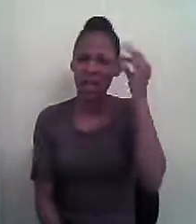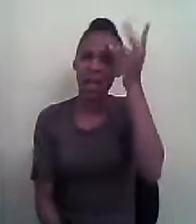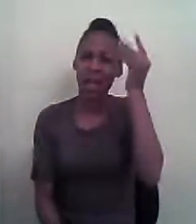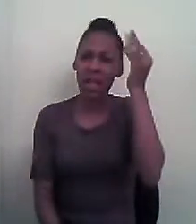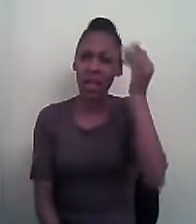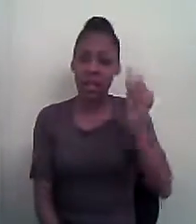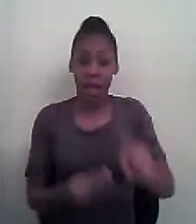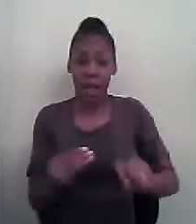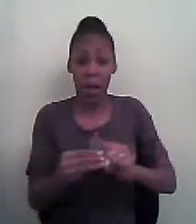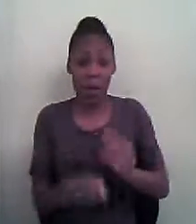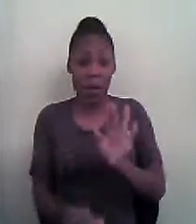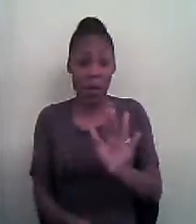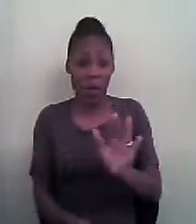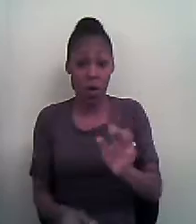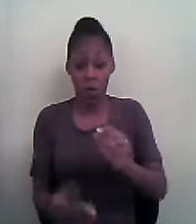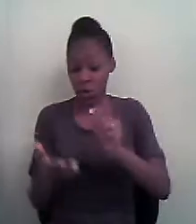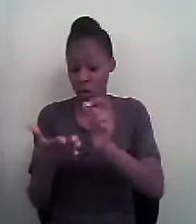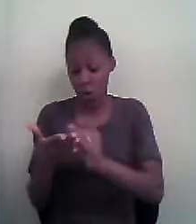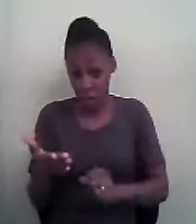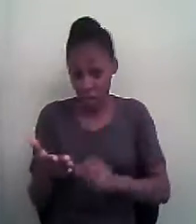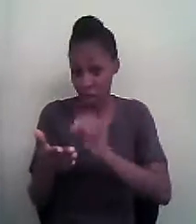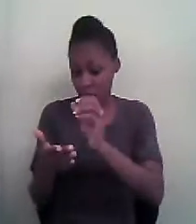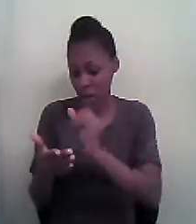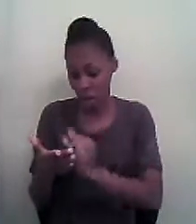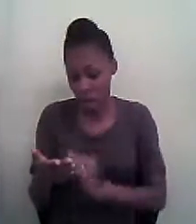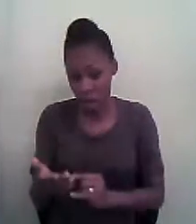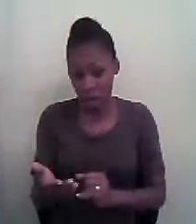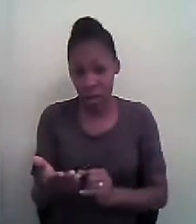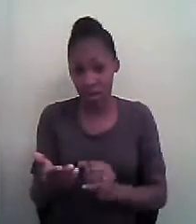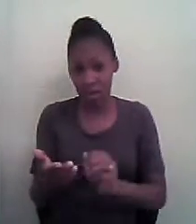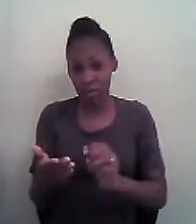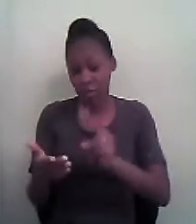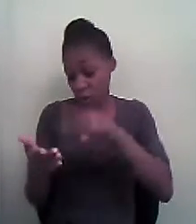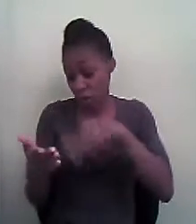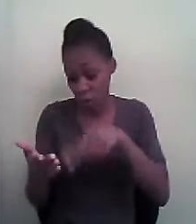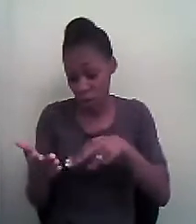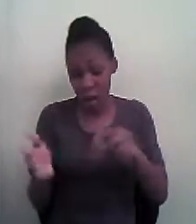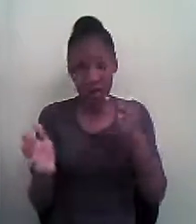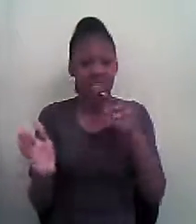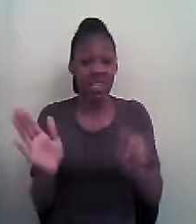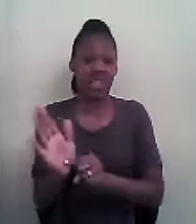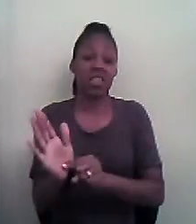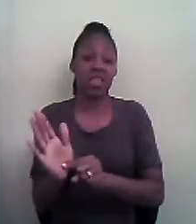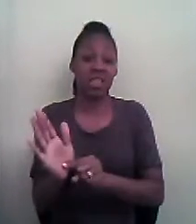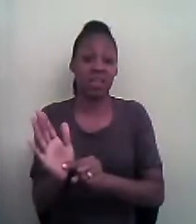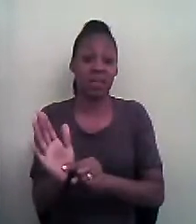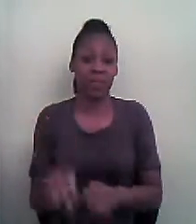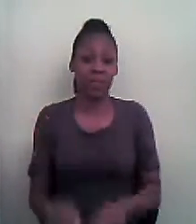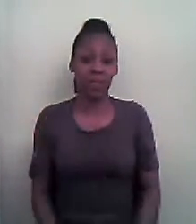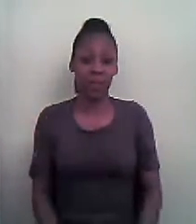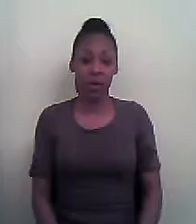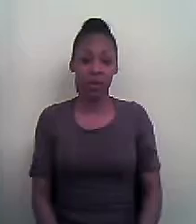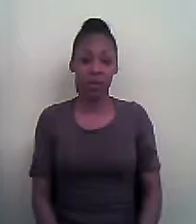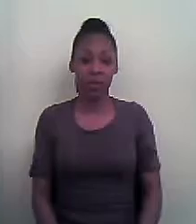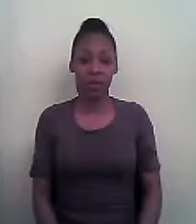something that will involve content. And I think that's one thing that teachers often have a hard time with. You kind of want your students to write and you